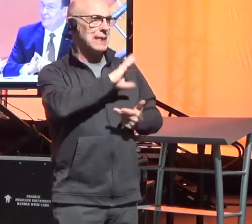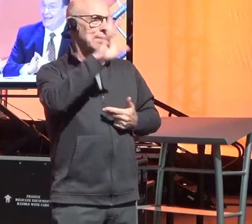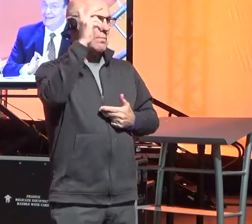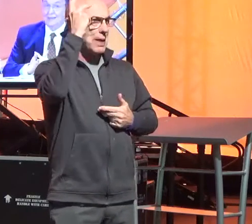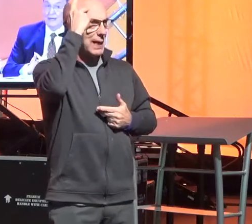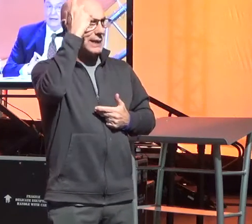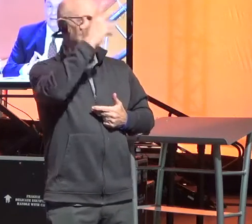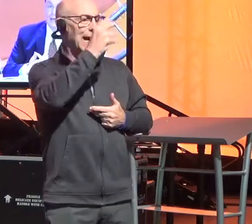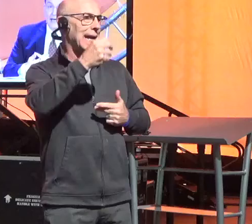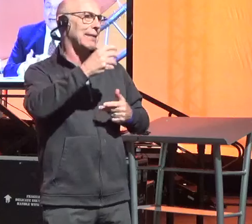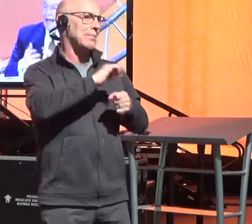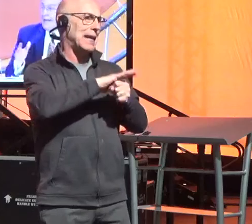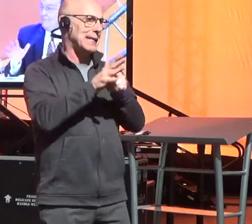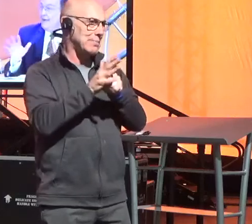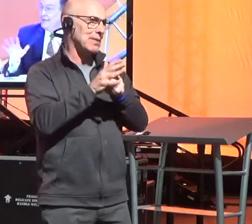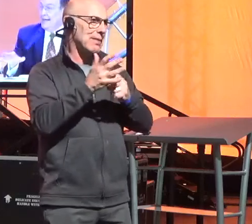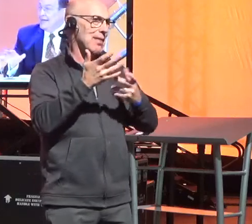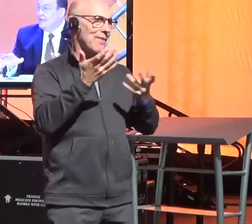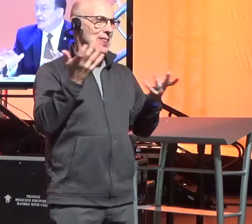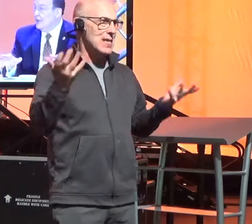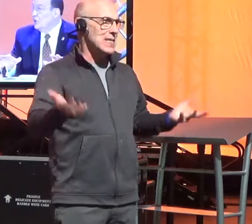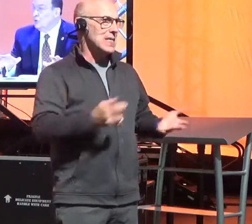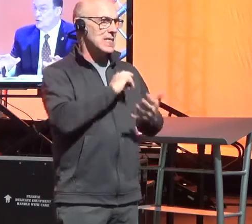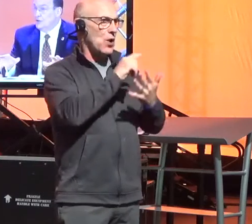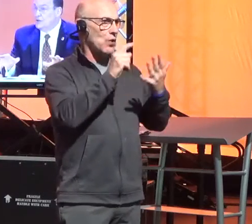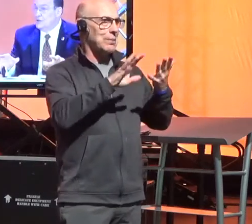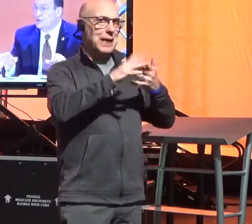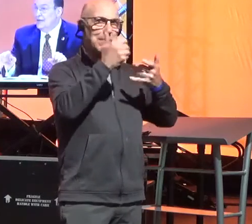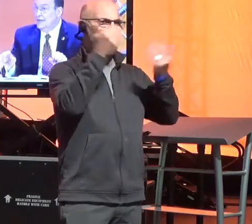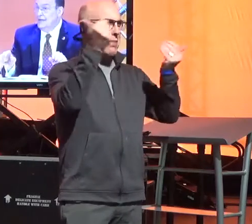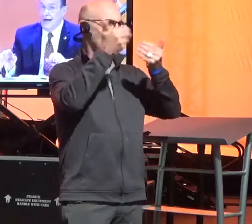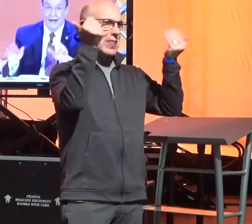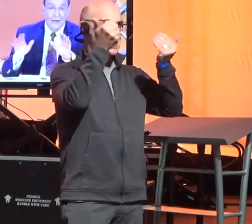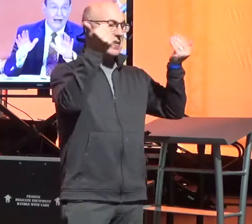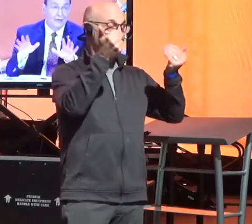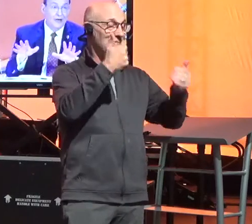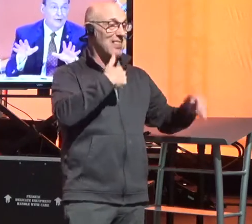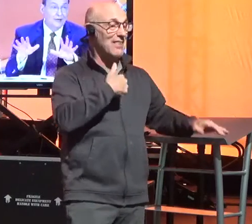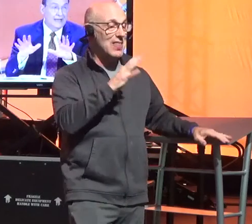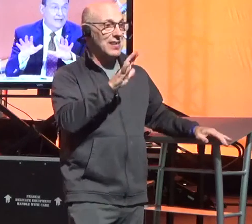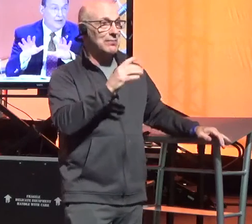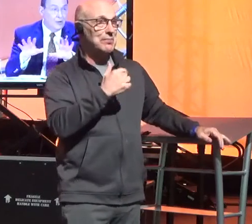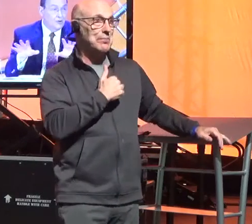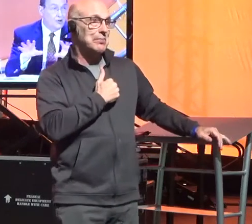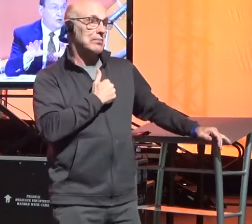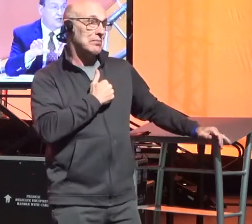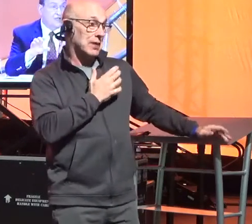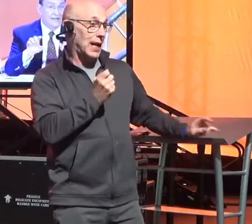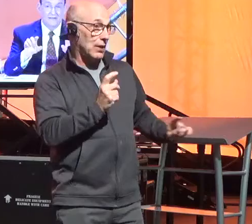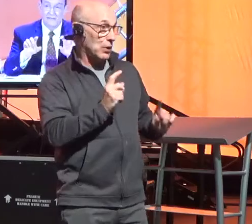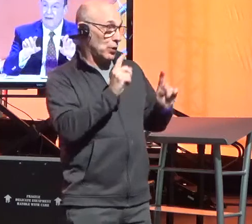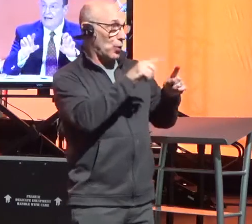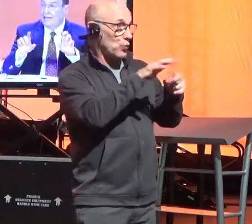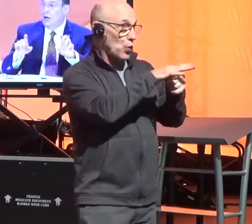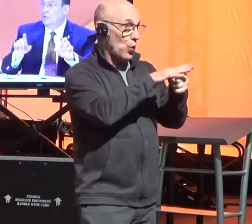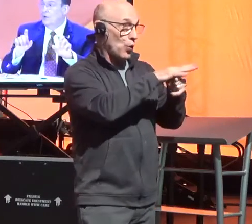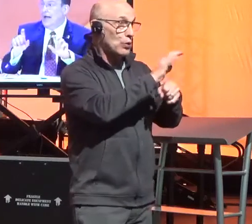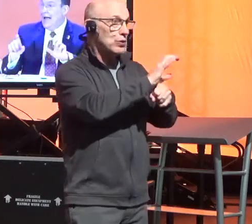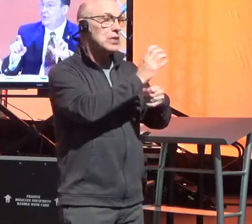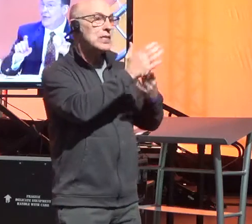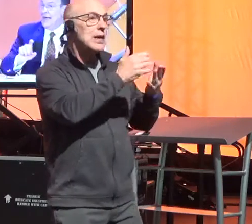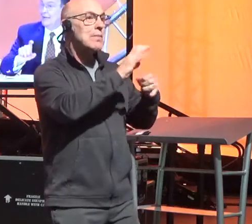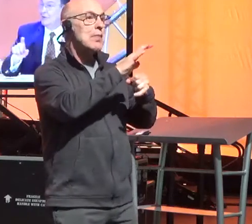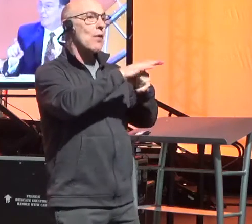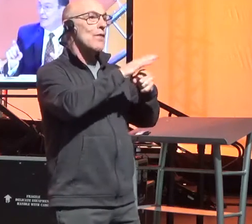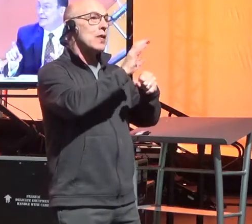and pandemic. And I find that even in local churches. You know, I'll go to local churches that have divided over